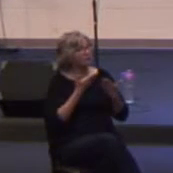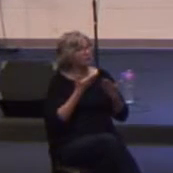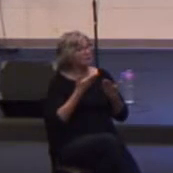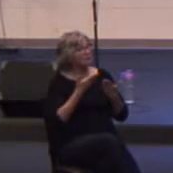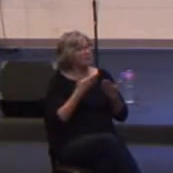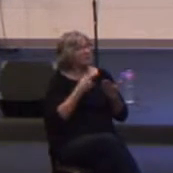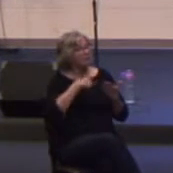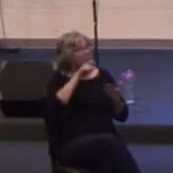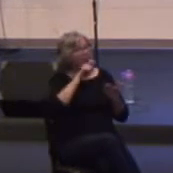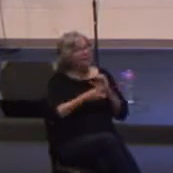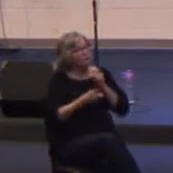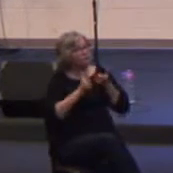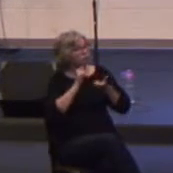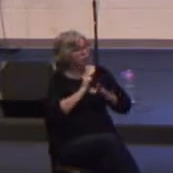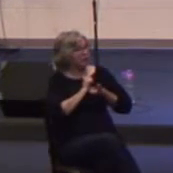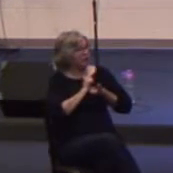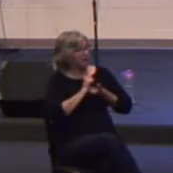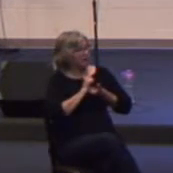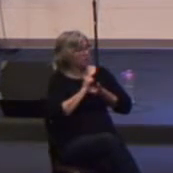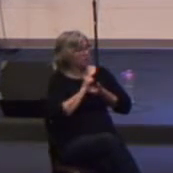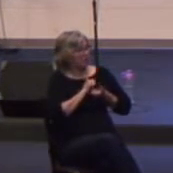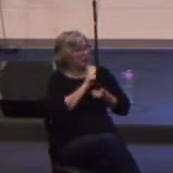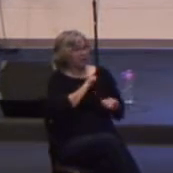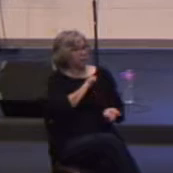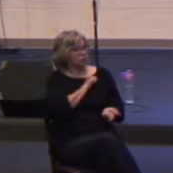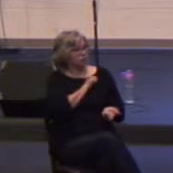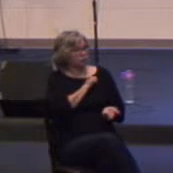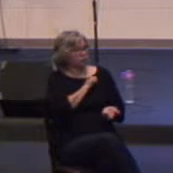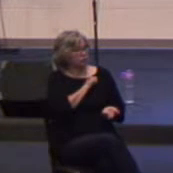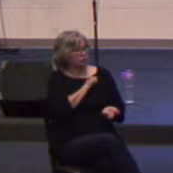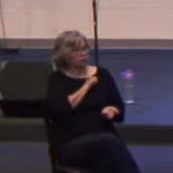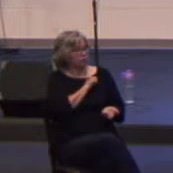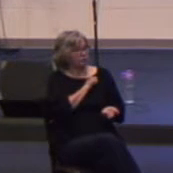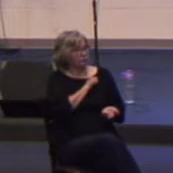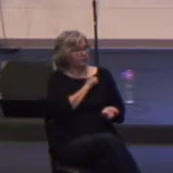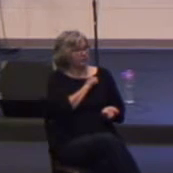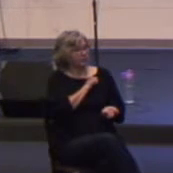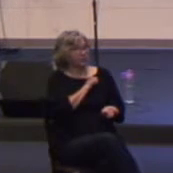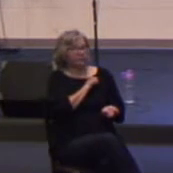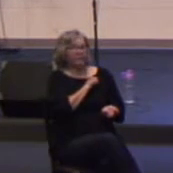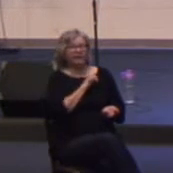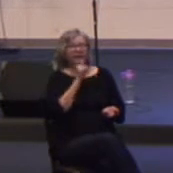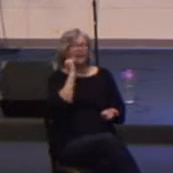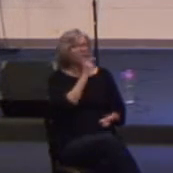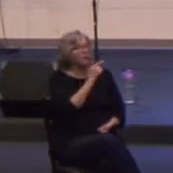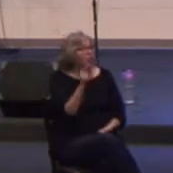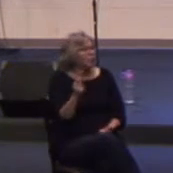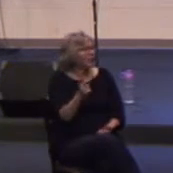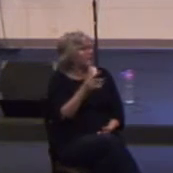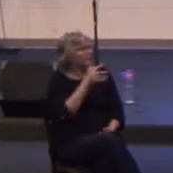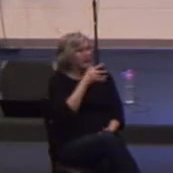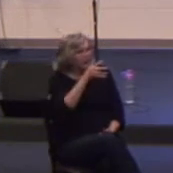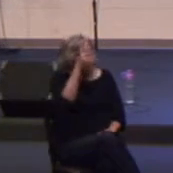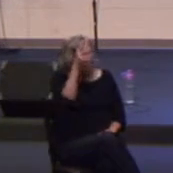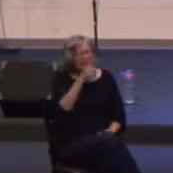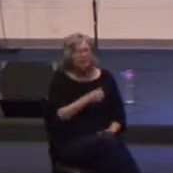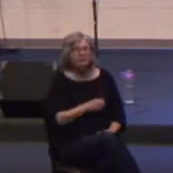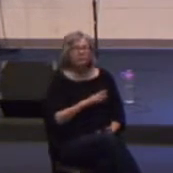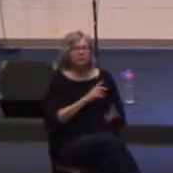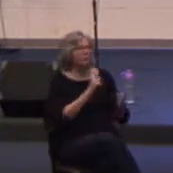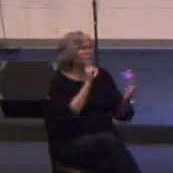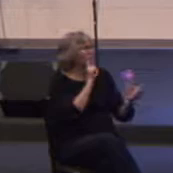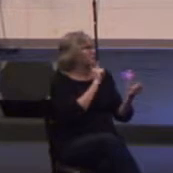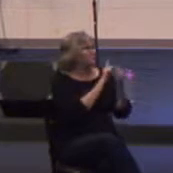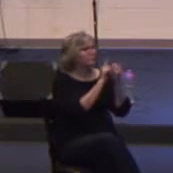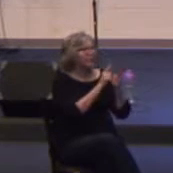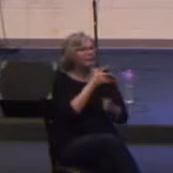change our attitudes. If for everybody that's been a parent or like has met other parents who have parented, or maybe you've seen